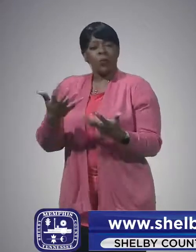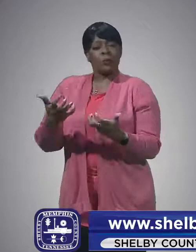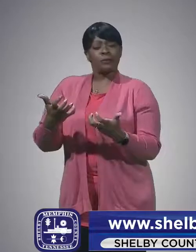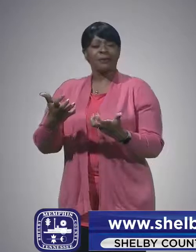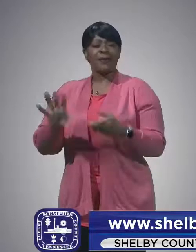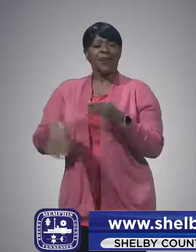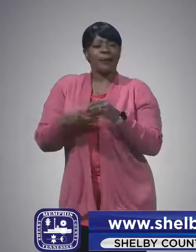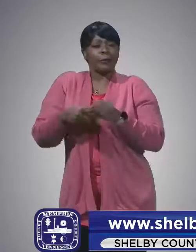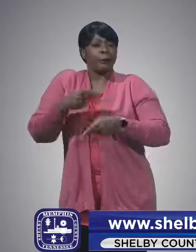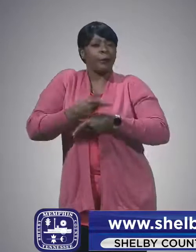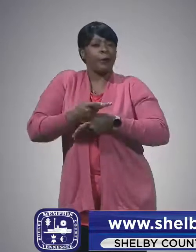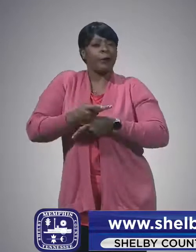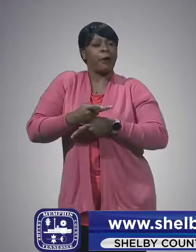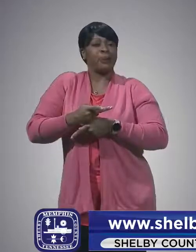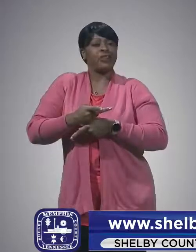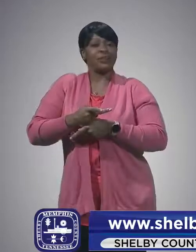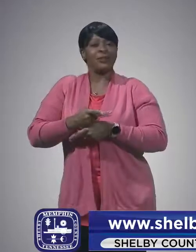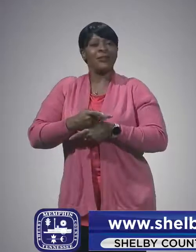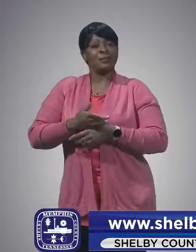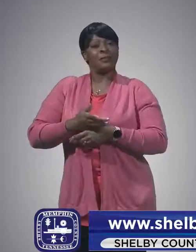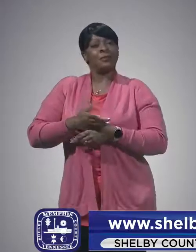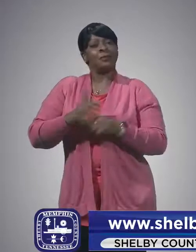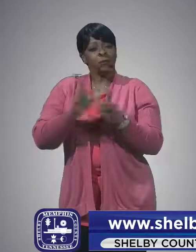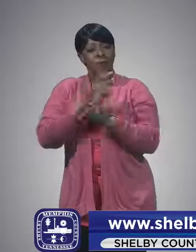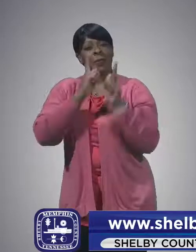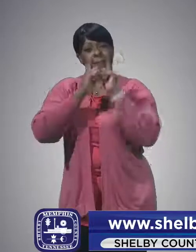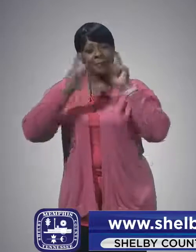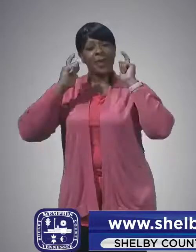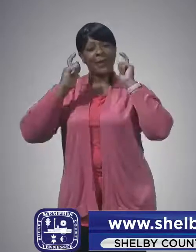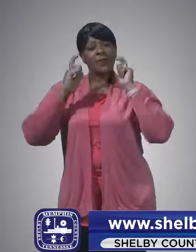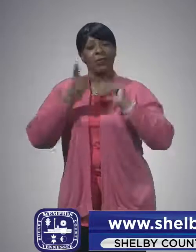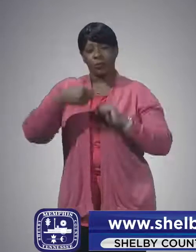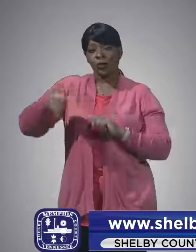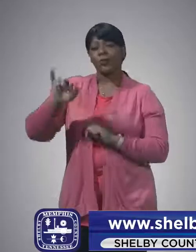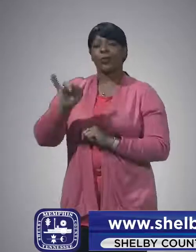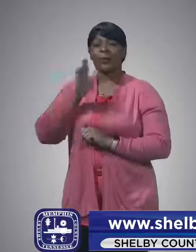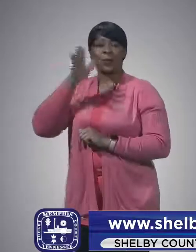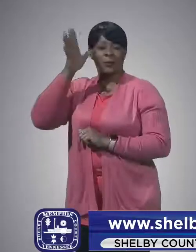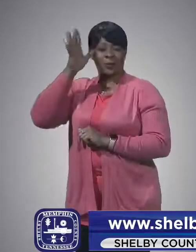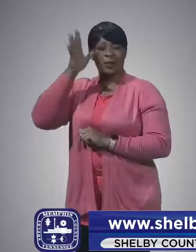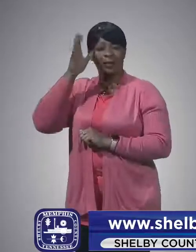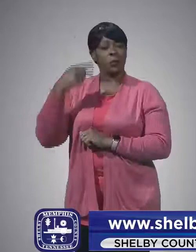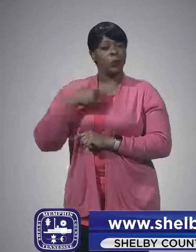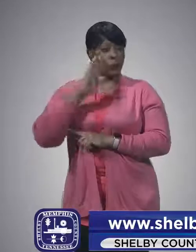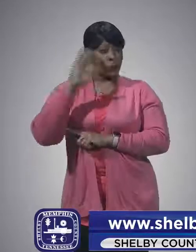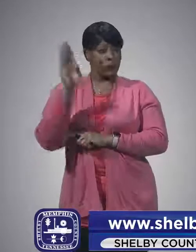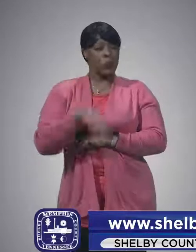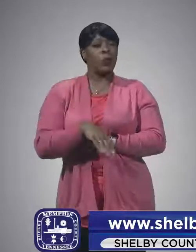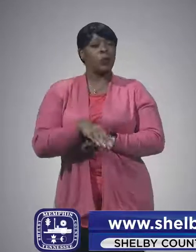be extra cautious, they should be in their masks, and so should you. We